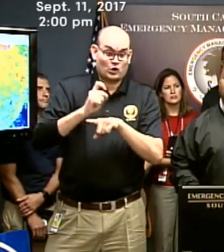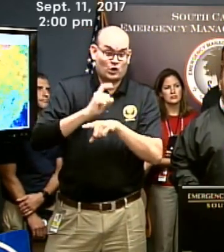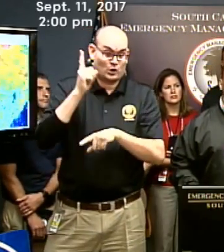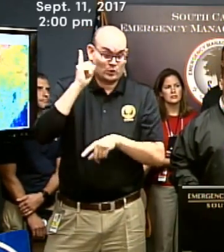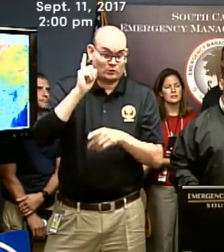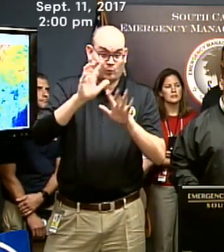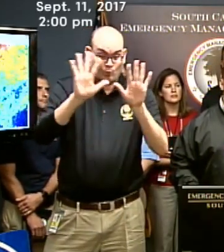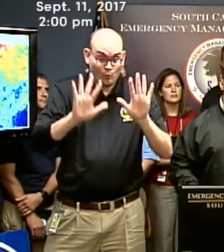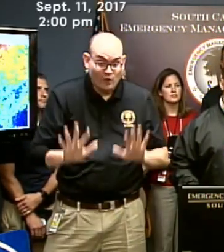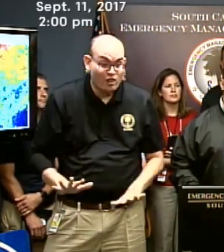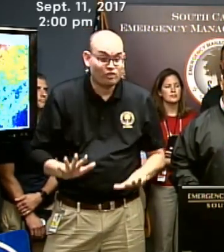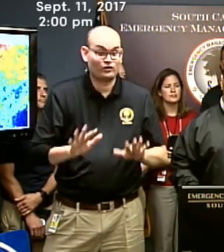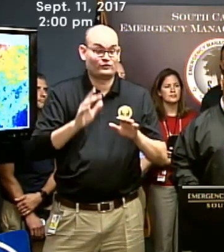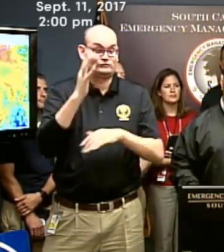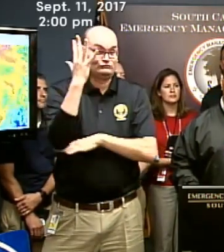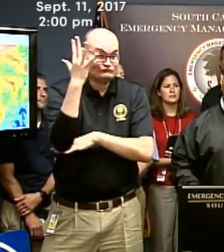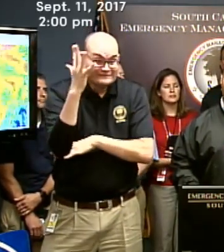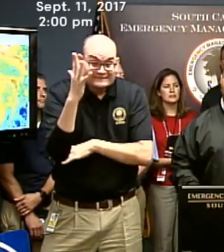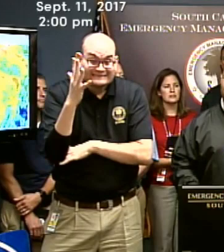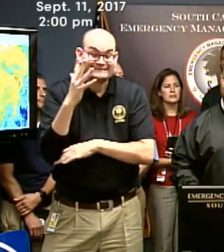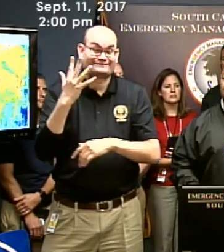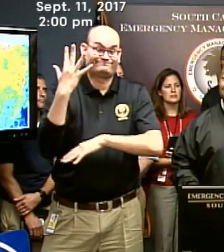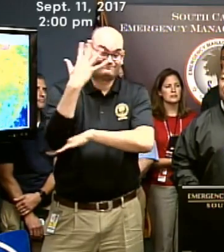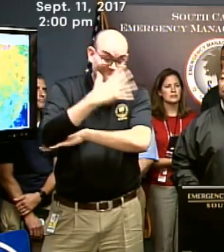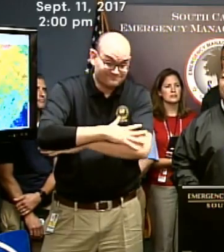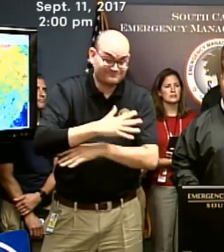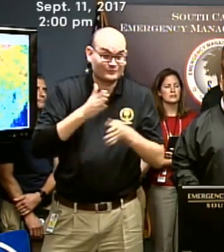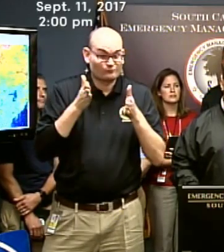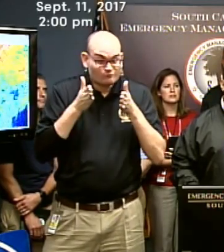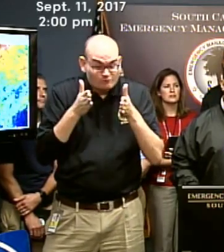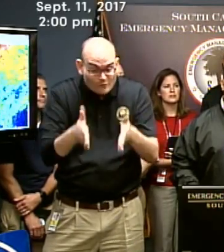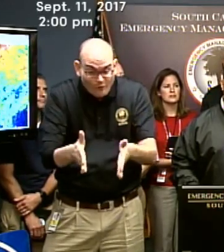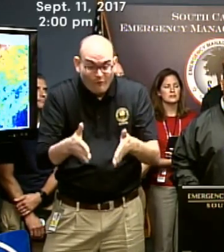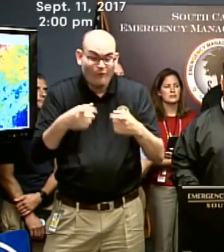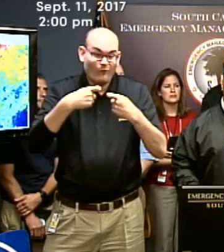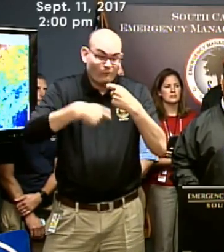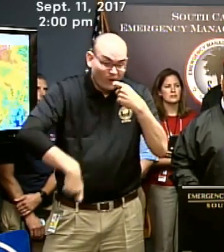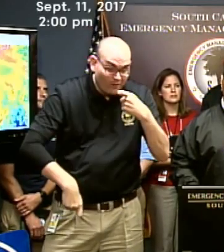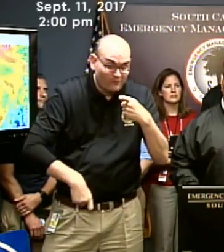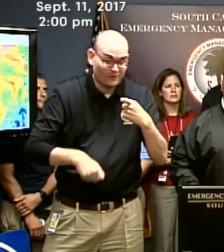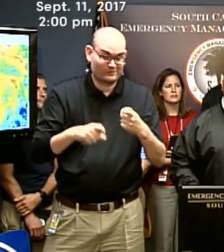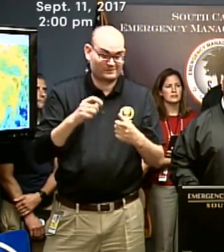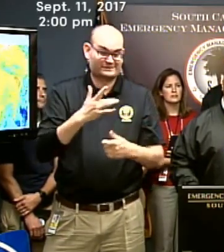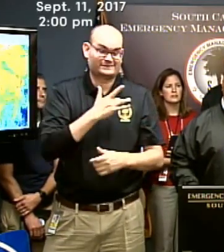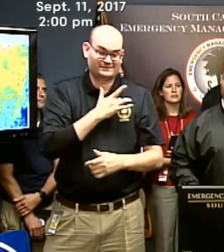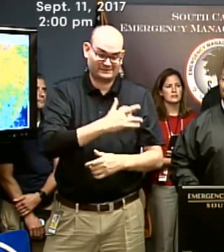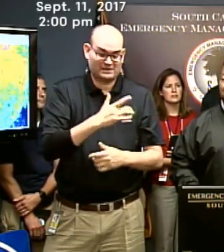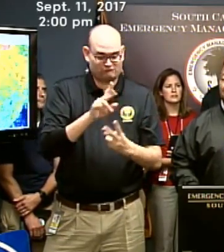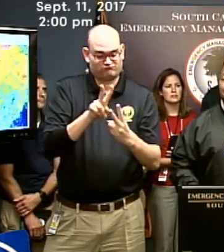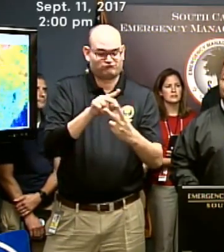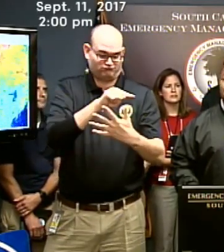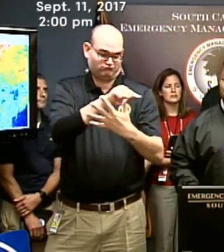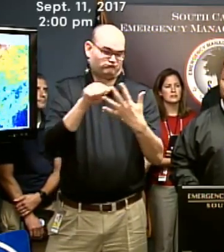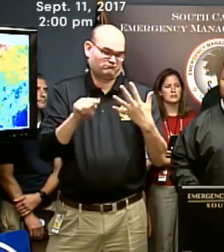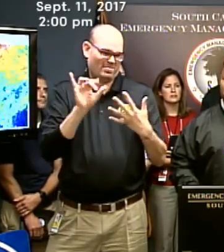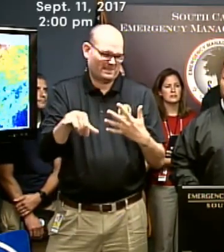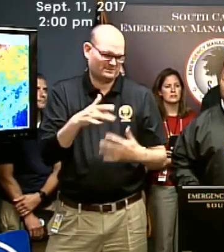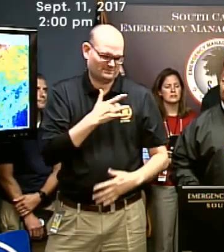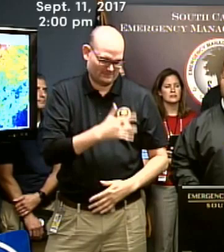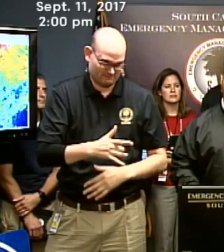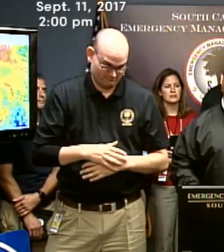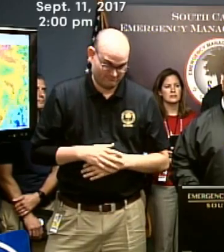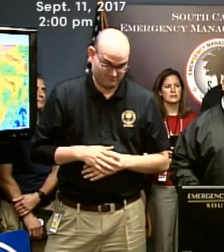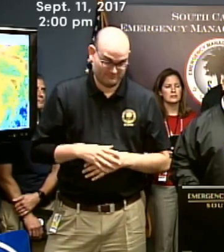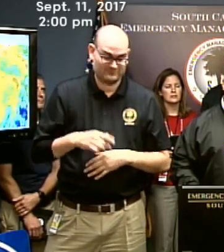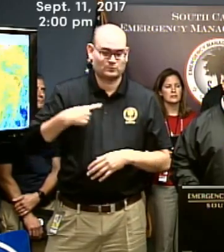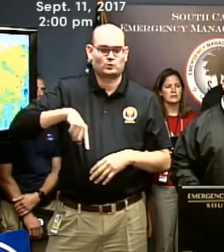weather-related events, trees in the roadway, down power lines, and so forth. We have been